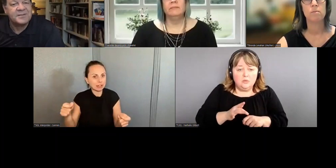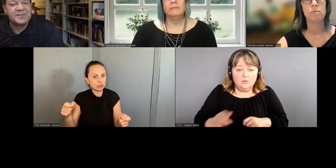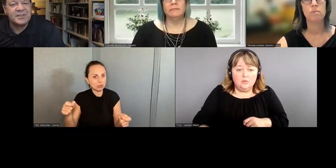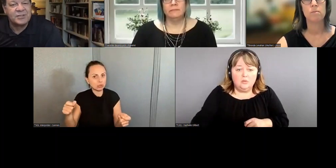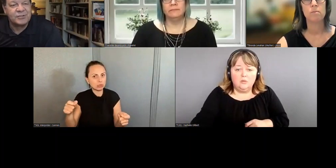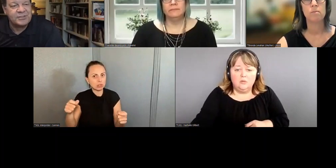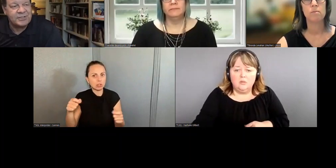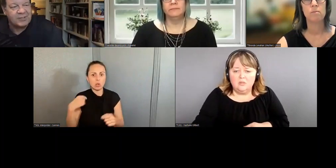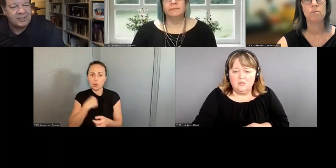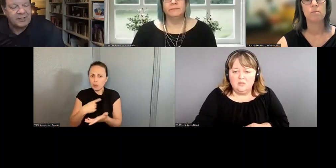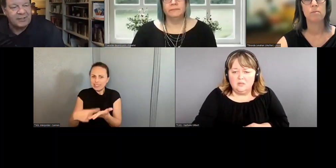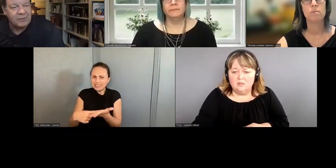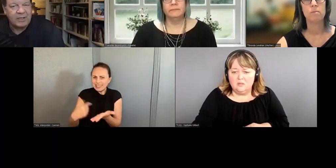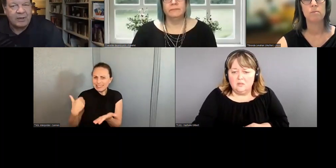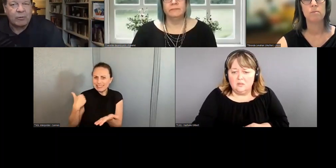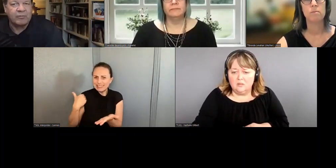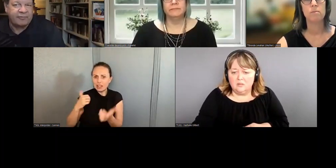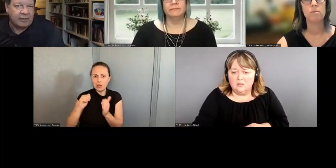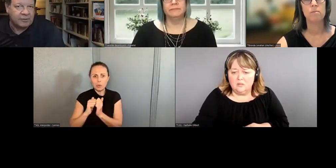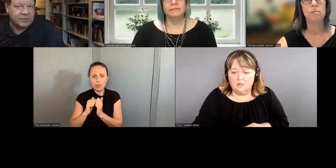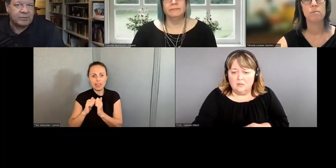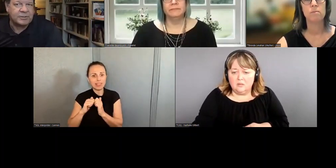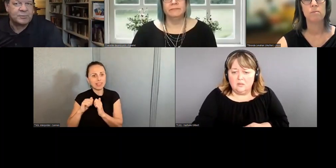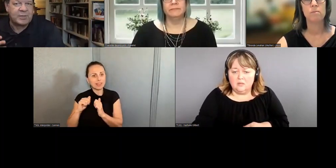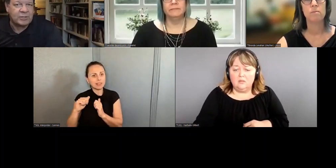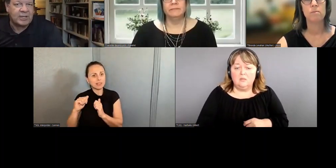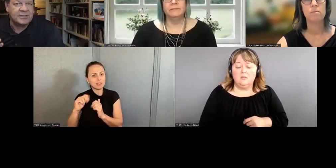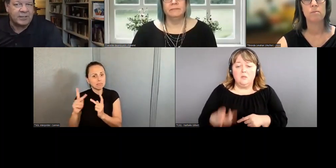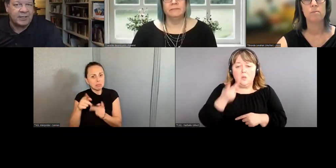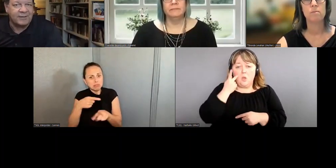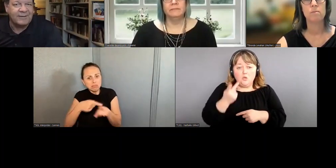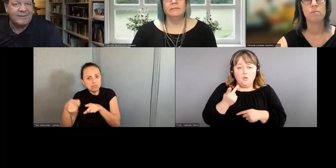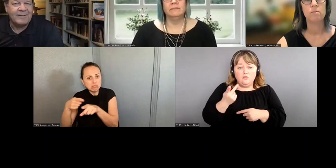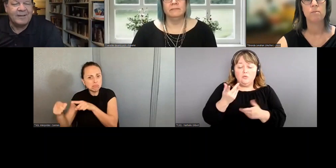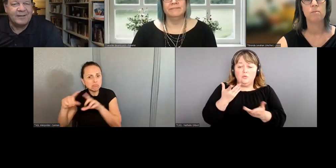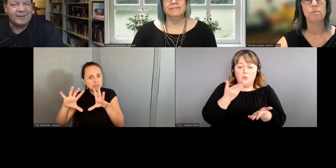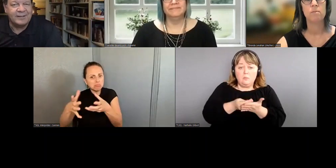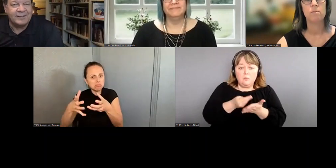this discussion recently with our own fellows who are specializing in